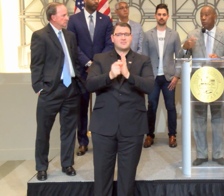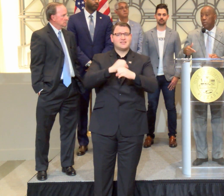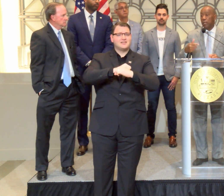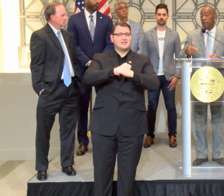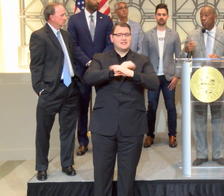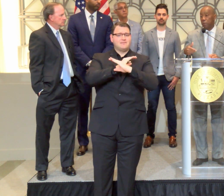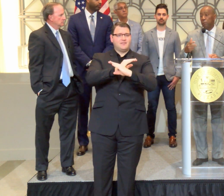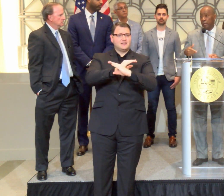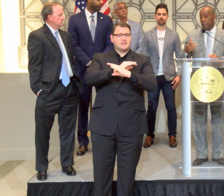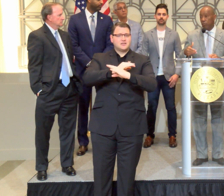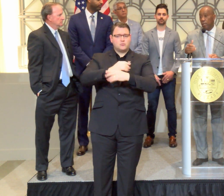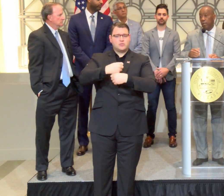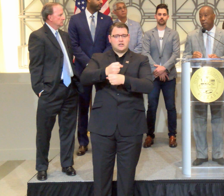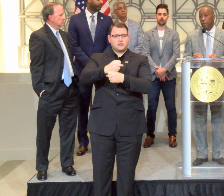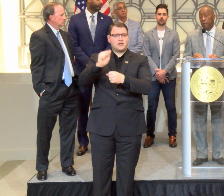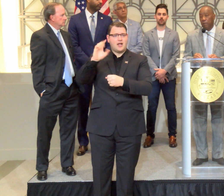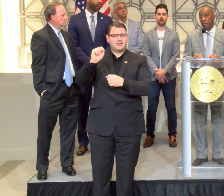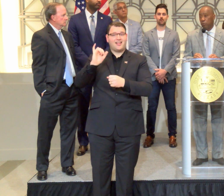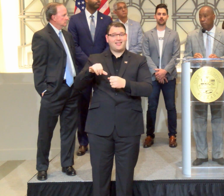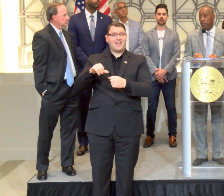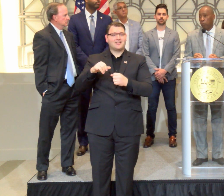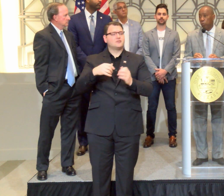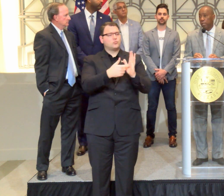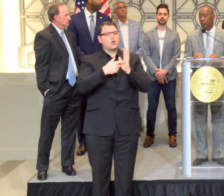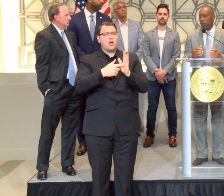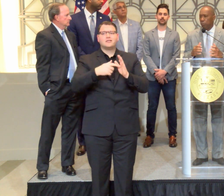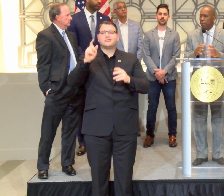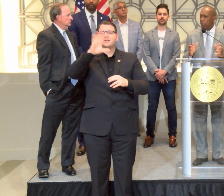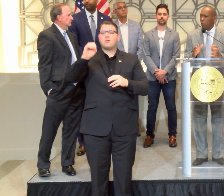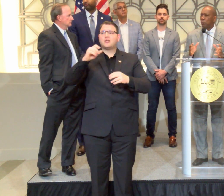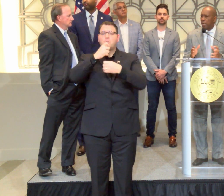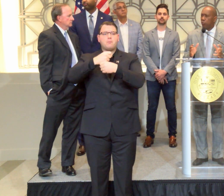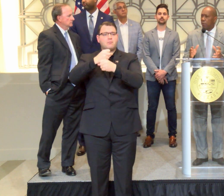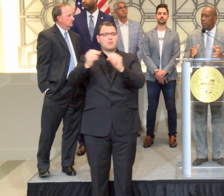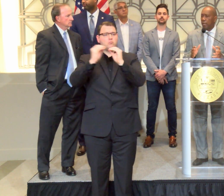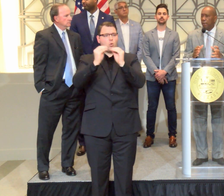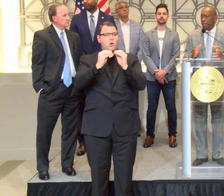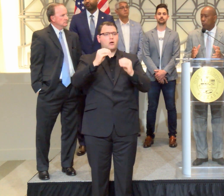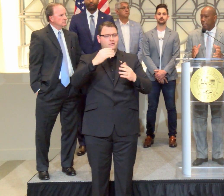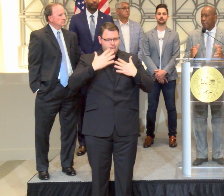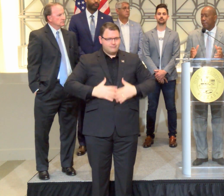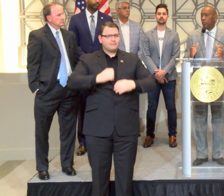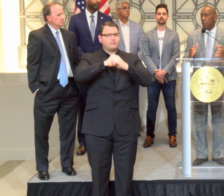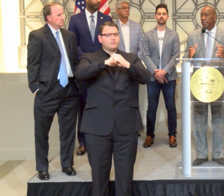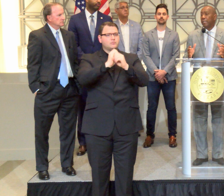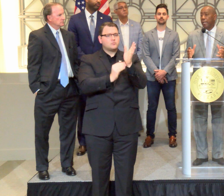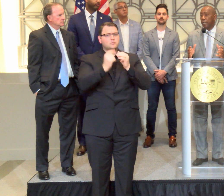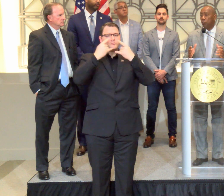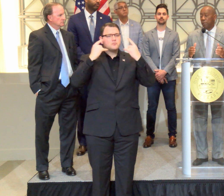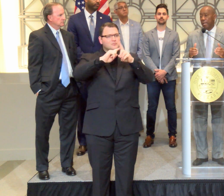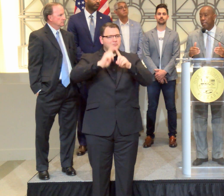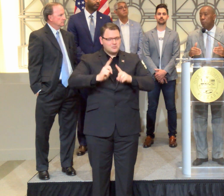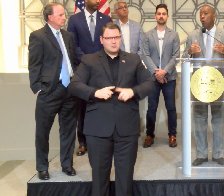and produce these PPEs in the numbers I think that we will need. So it's a problem across the country, and that's what is